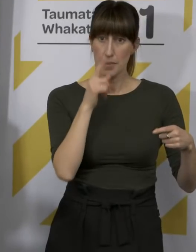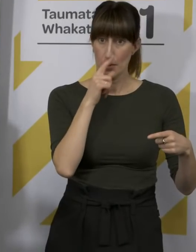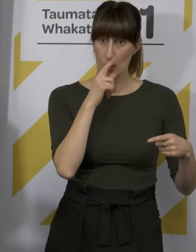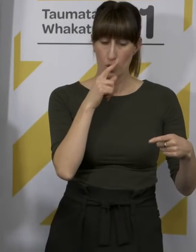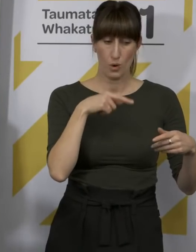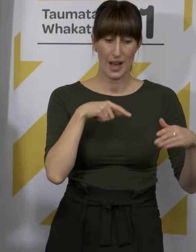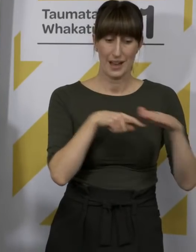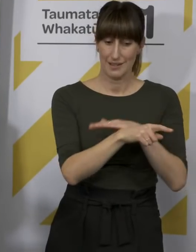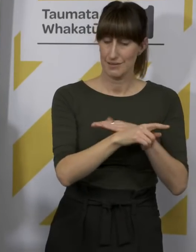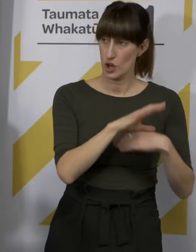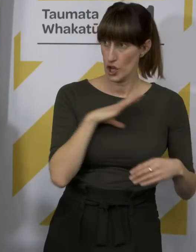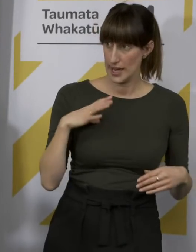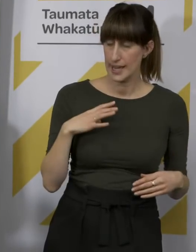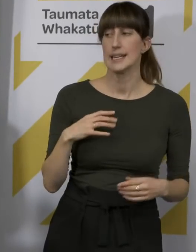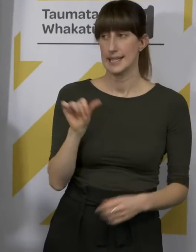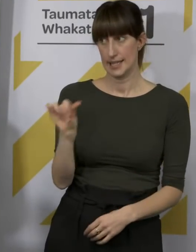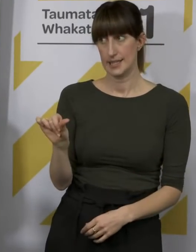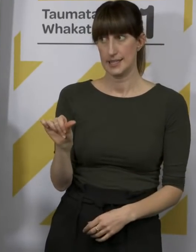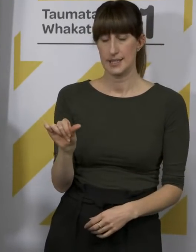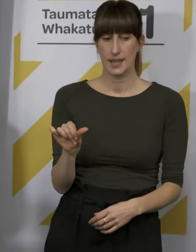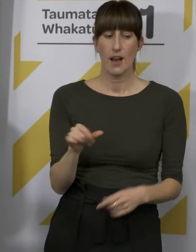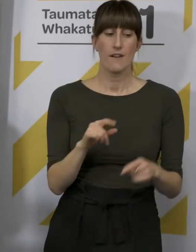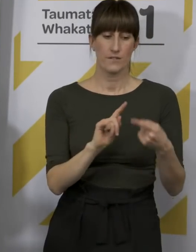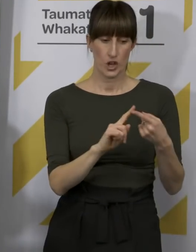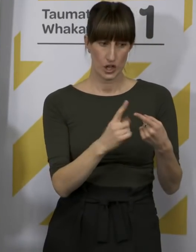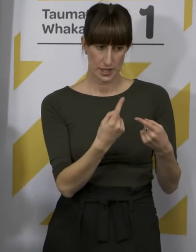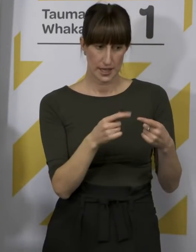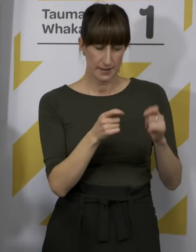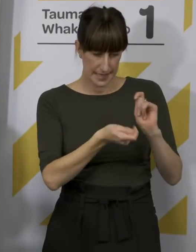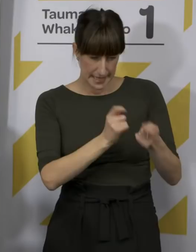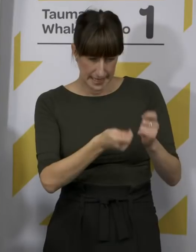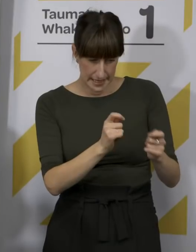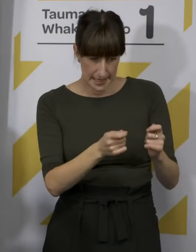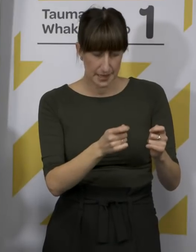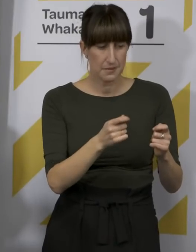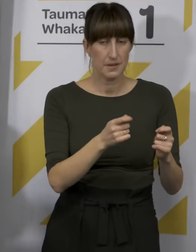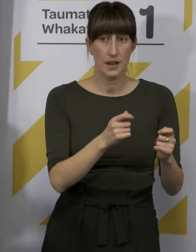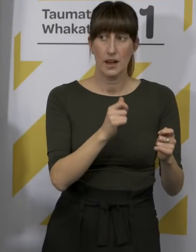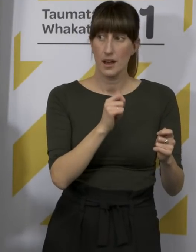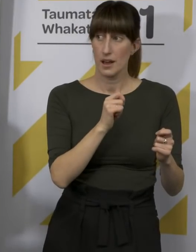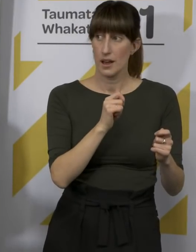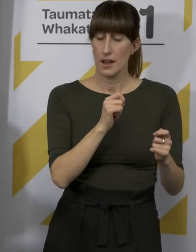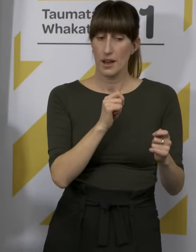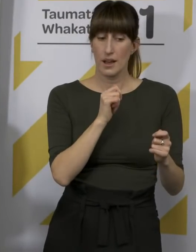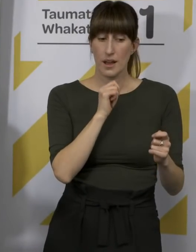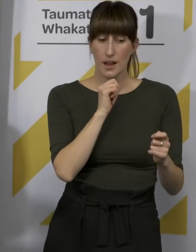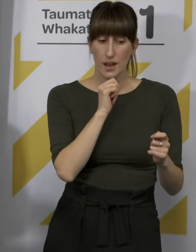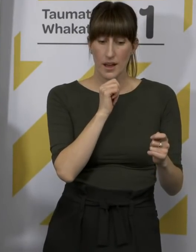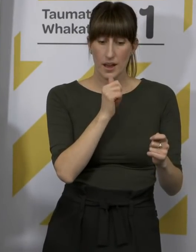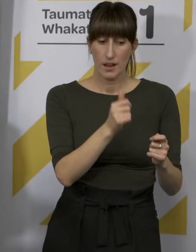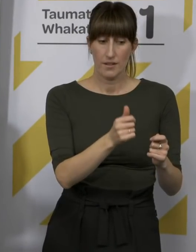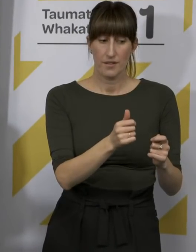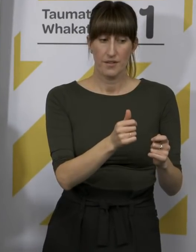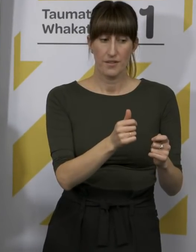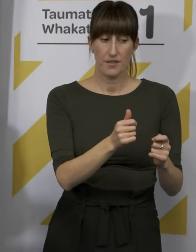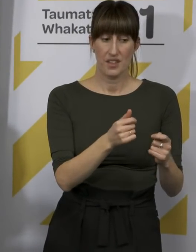the making sure they have had a test, and if they're reporting when they're contacted that they hadn't had a test, then